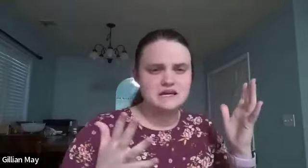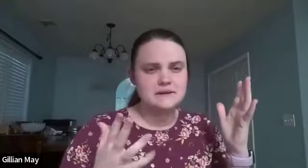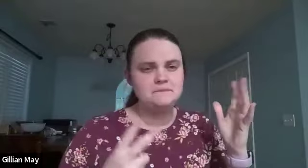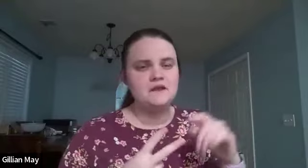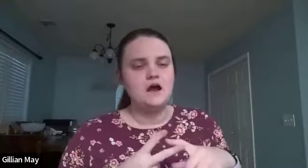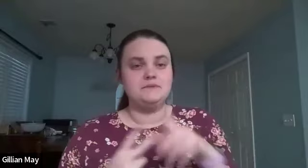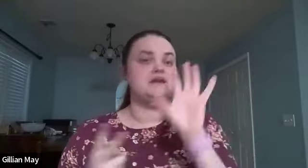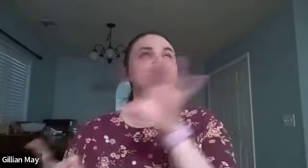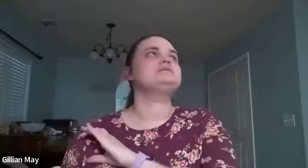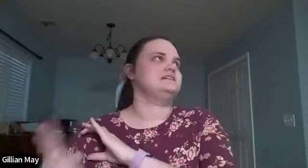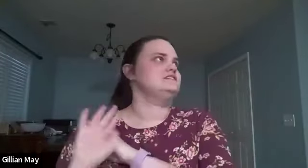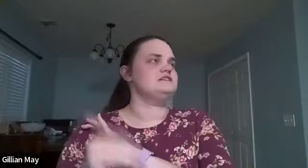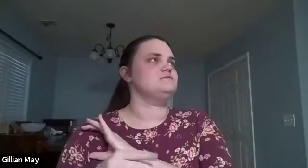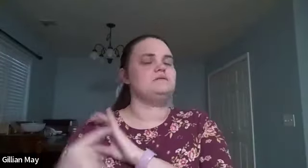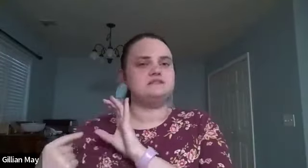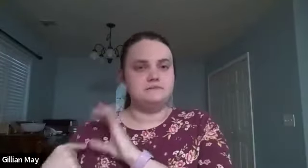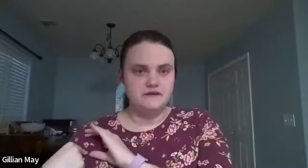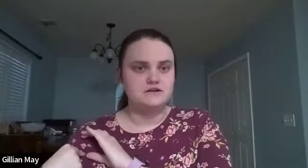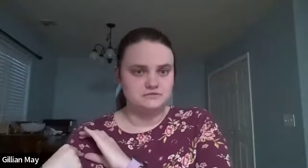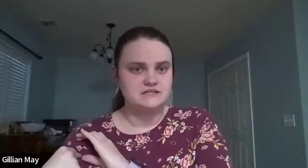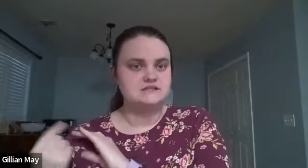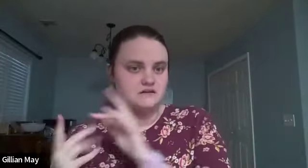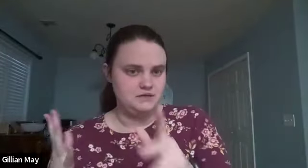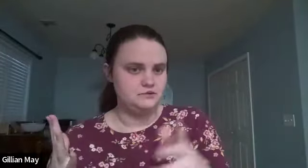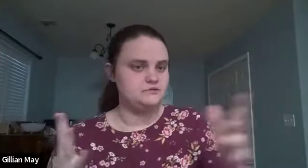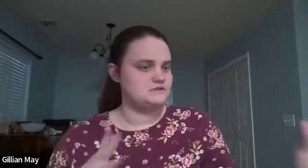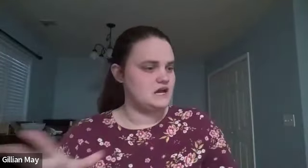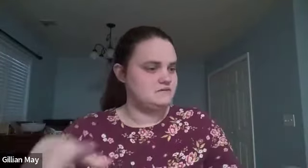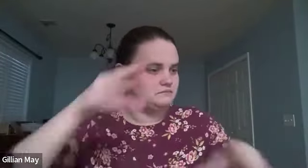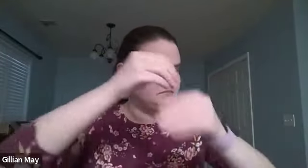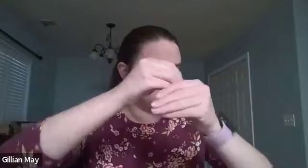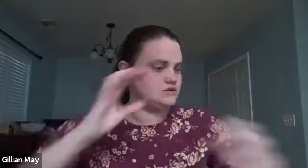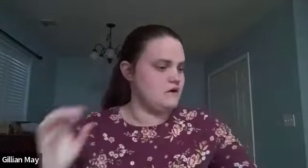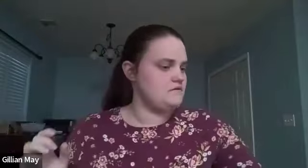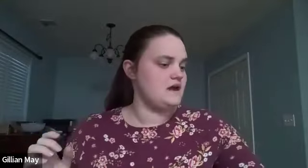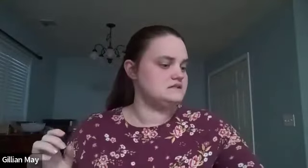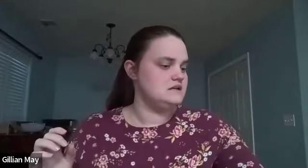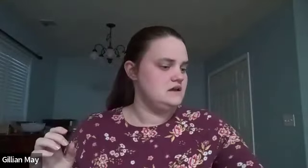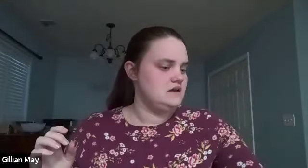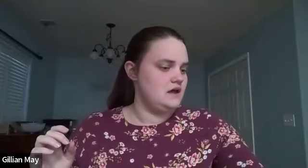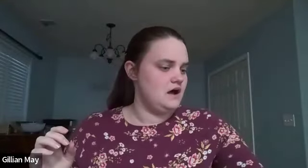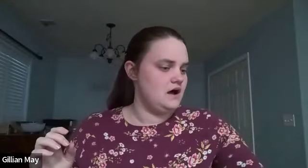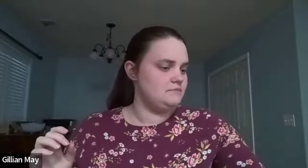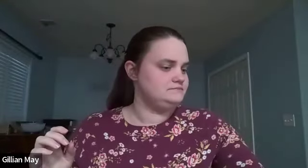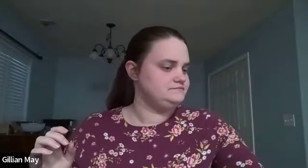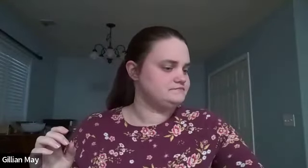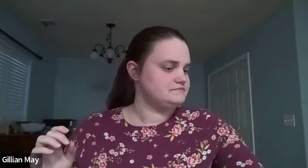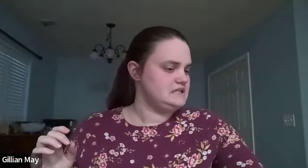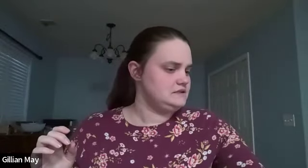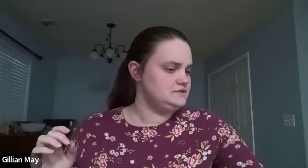say. Characteristics. No, that's the word I want to say. Characteristics of people. So it's kind of a mixture of all of that. So